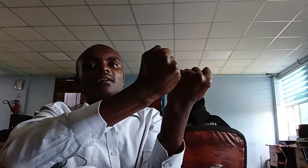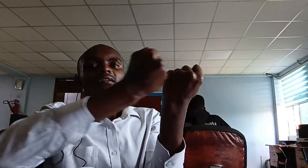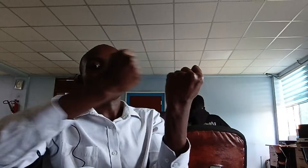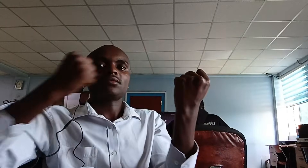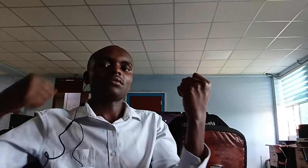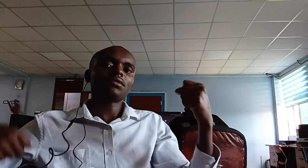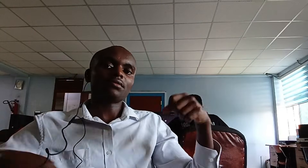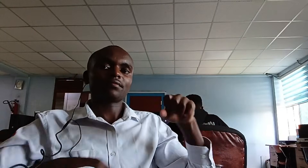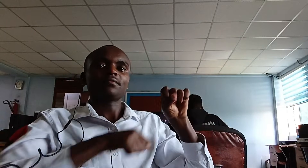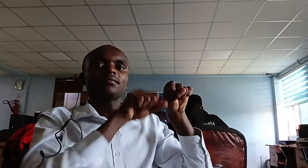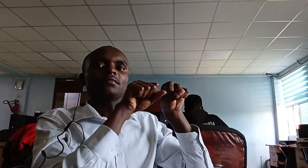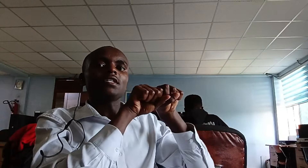Social.